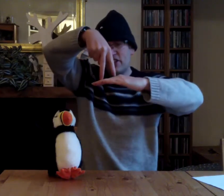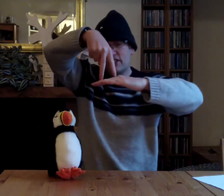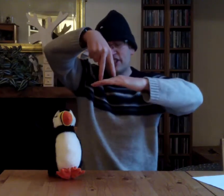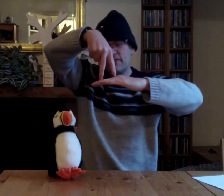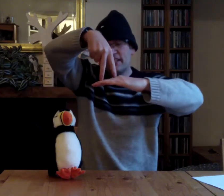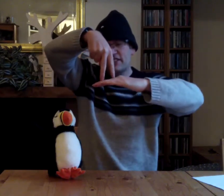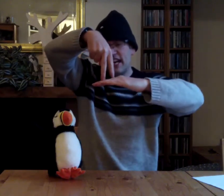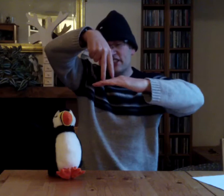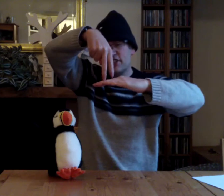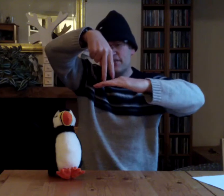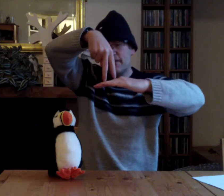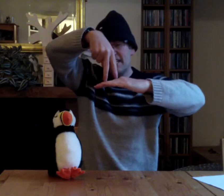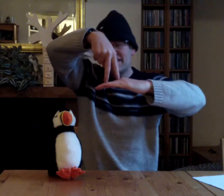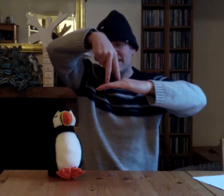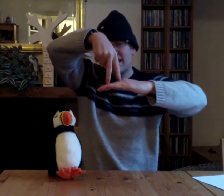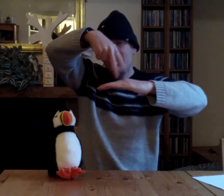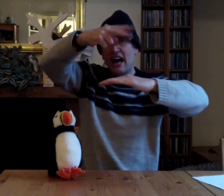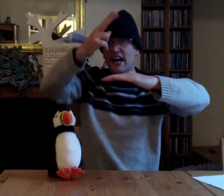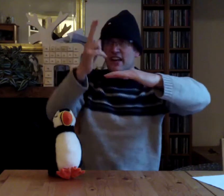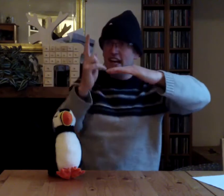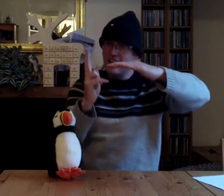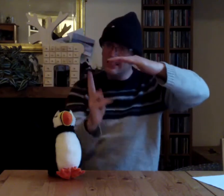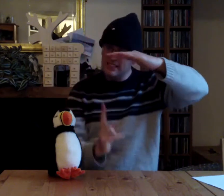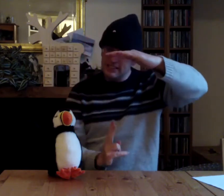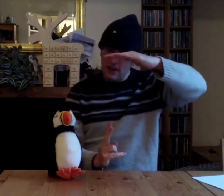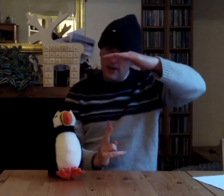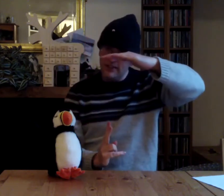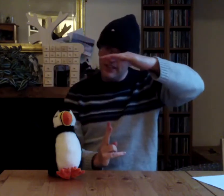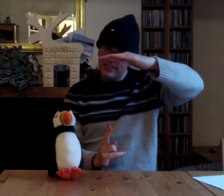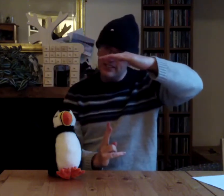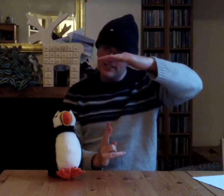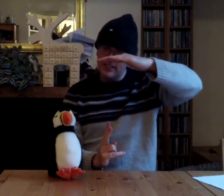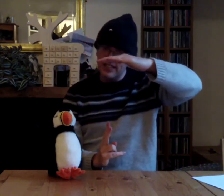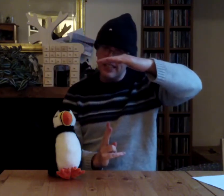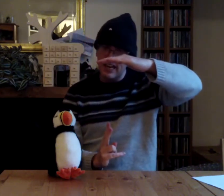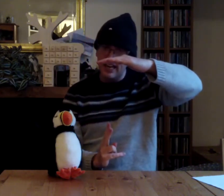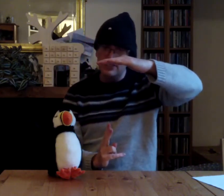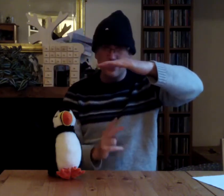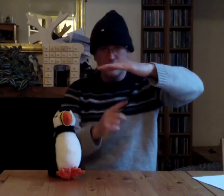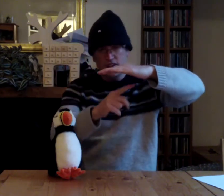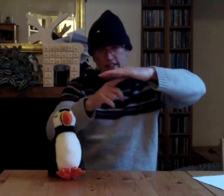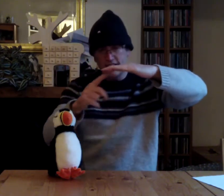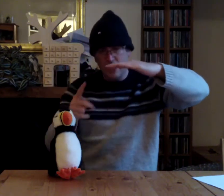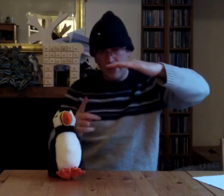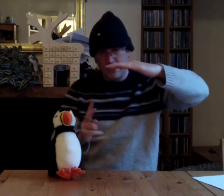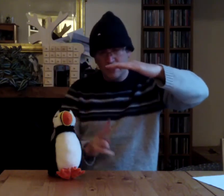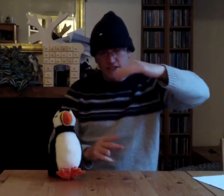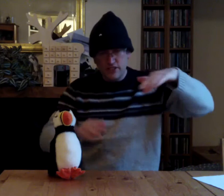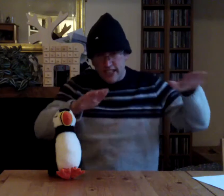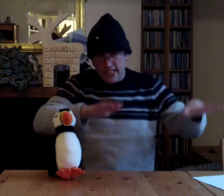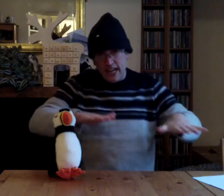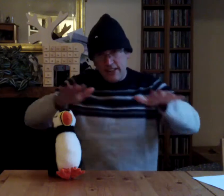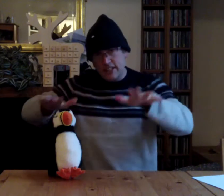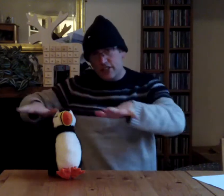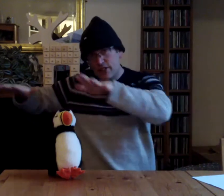two fingers there, your 2 feet, and then diving into the sea there. So it's like you're going into the sea and then you do the